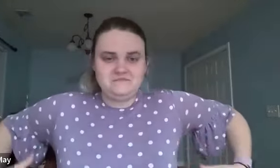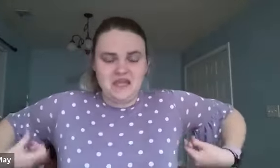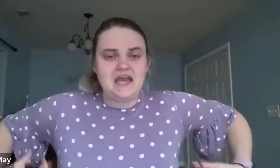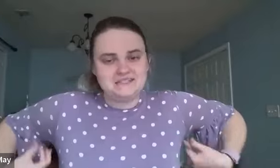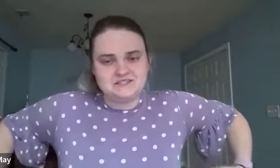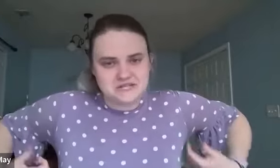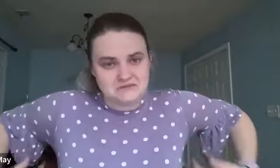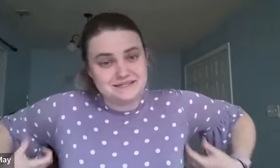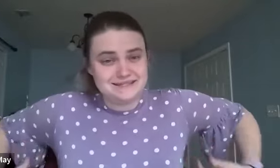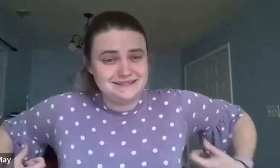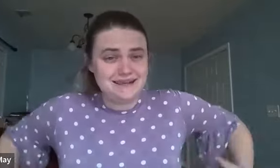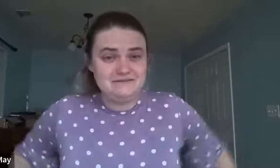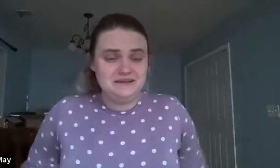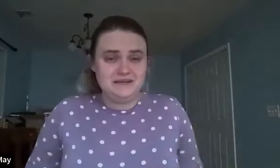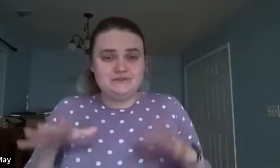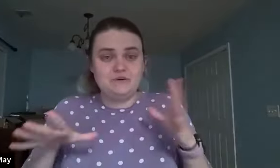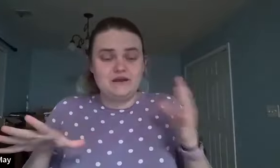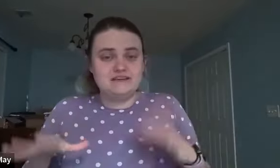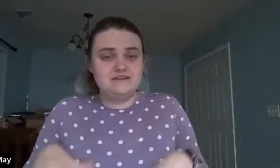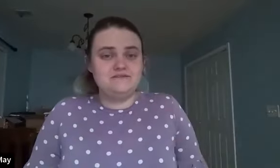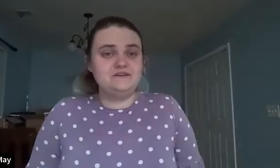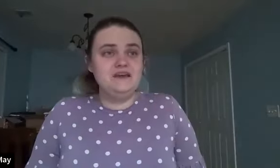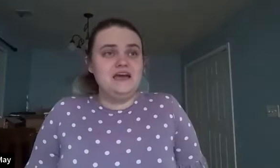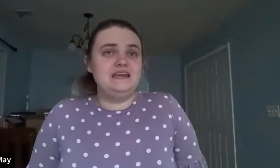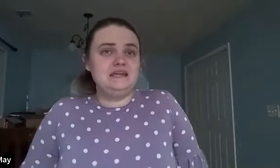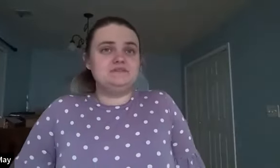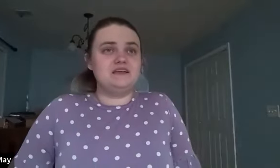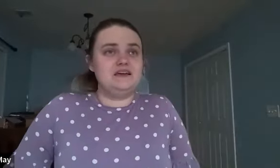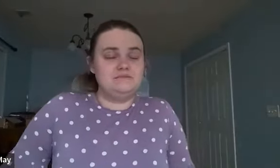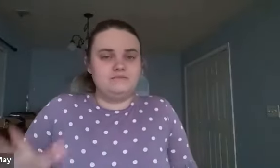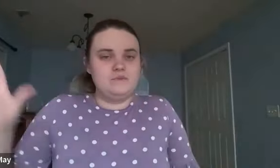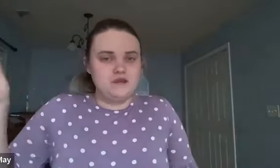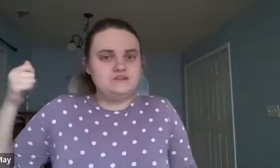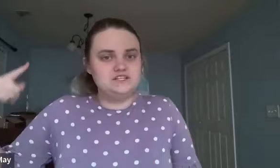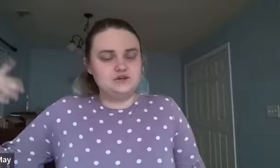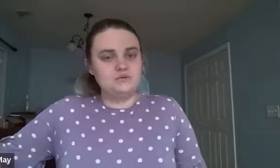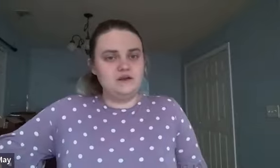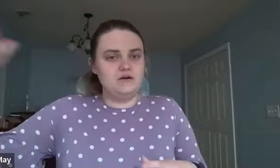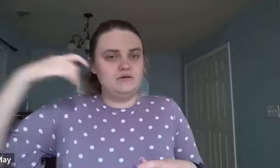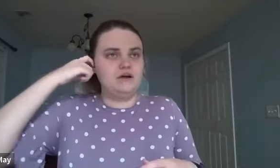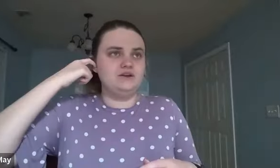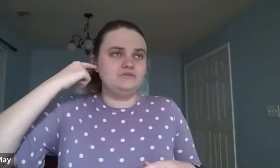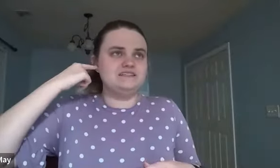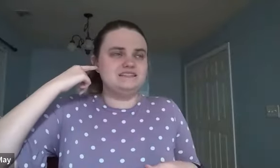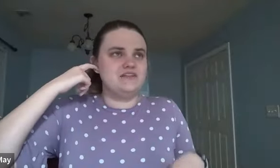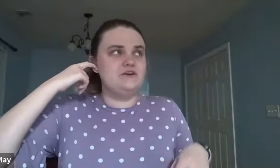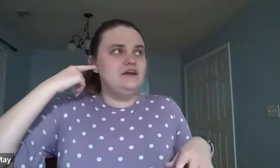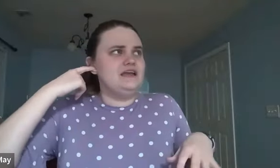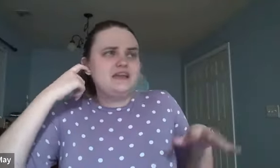I had a student at recess today. We were outside on the field, and he was like, and my co-teacher, who we all go to recess together, he kind of